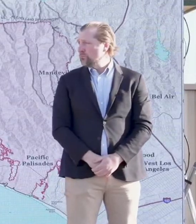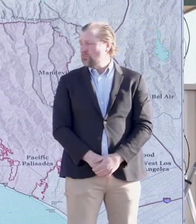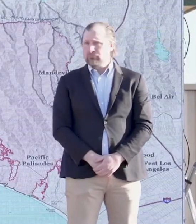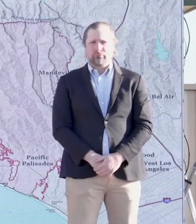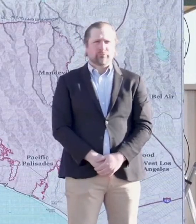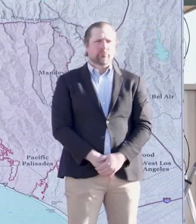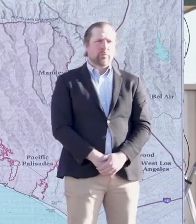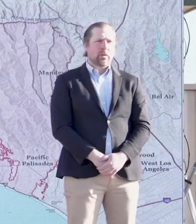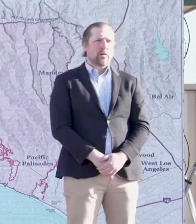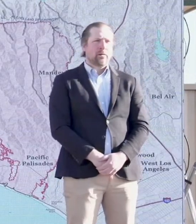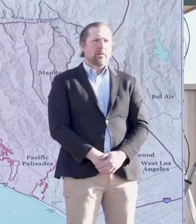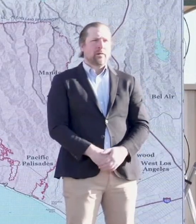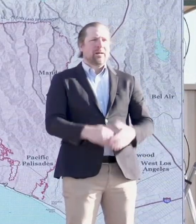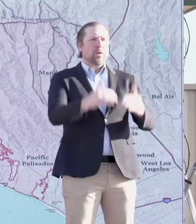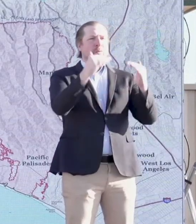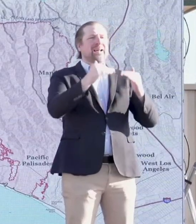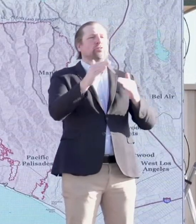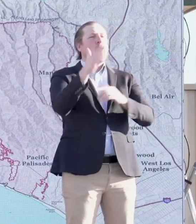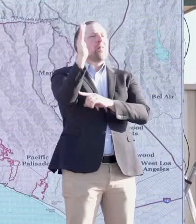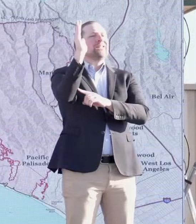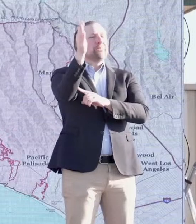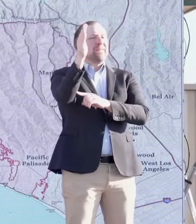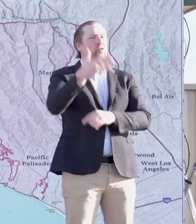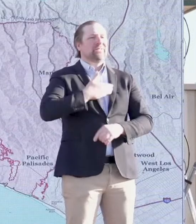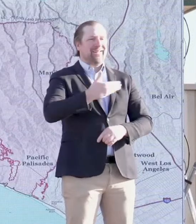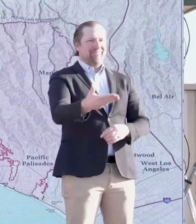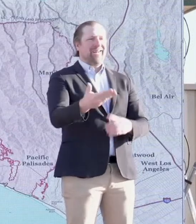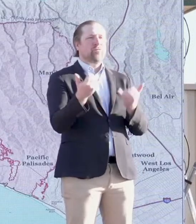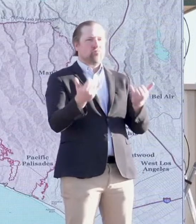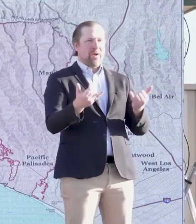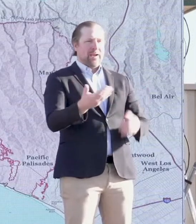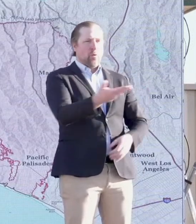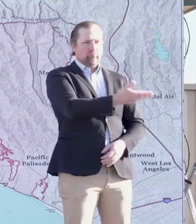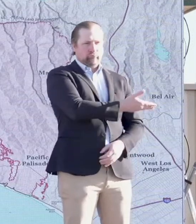I'd like to invite all of our speakers up to the stage at this time.